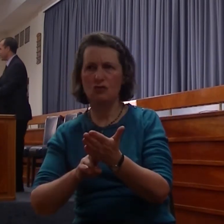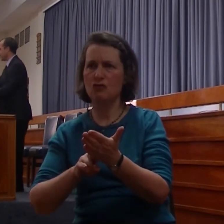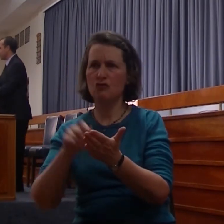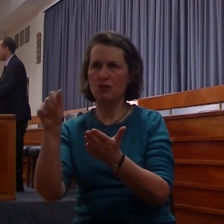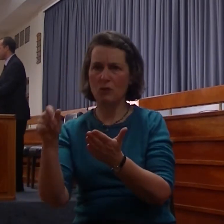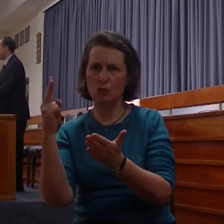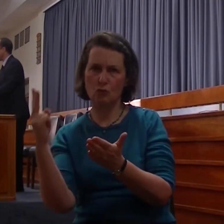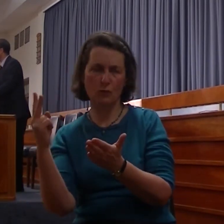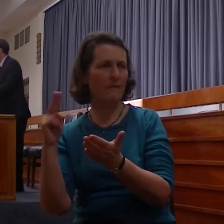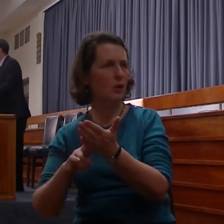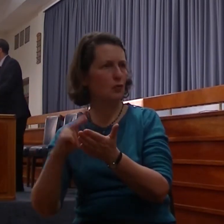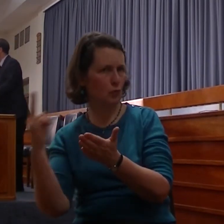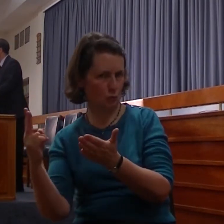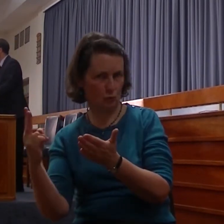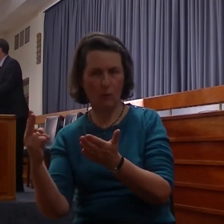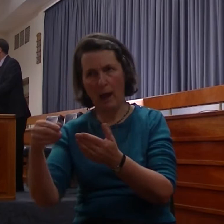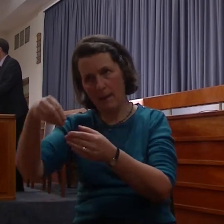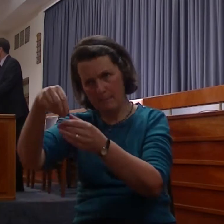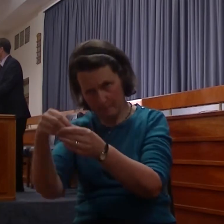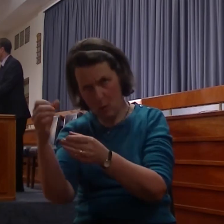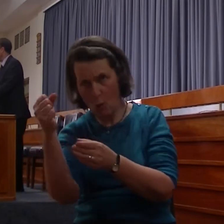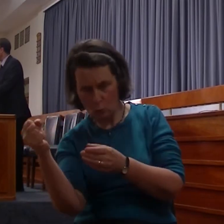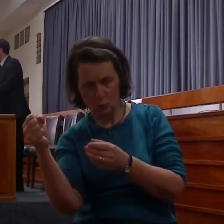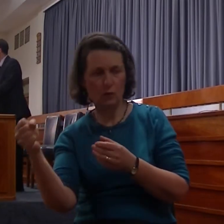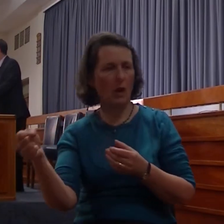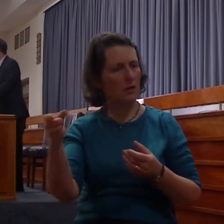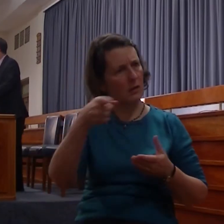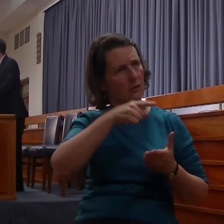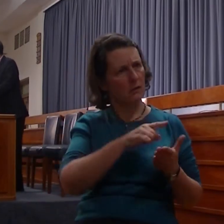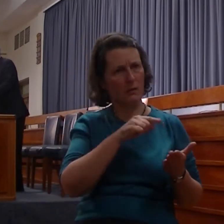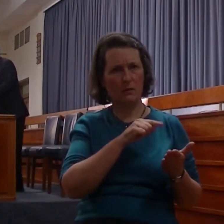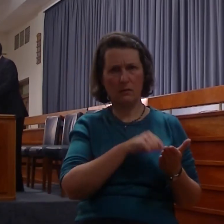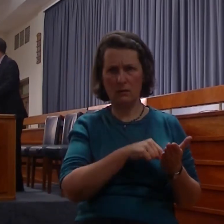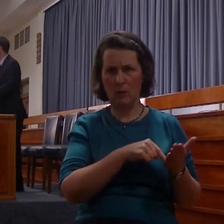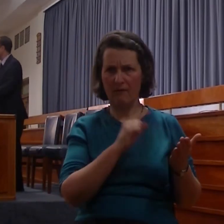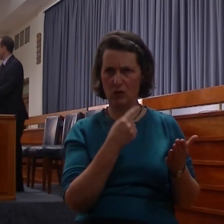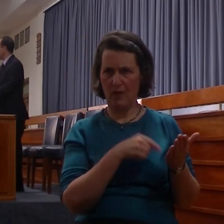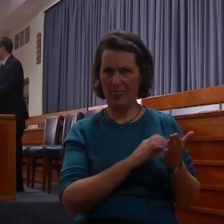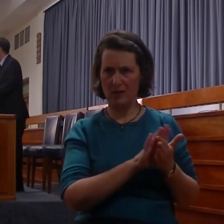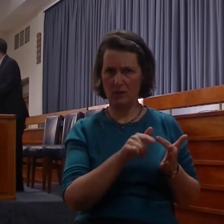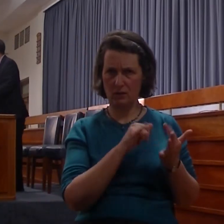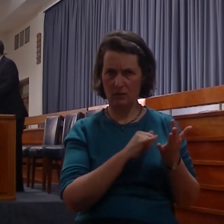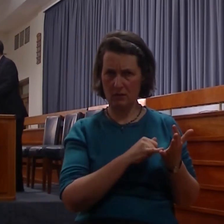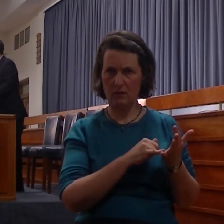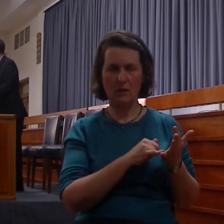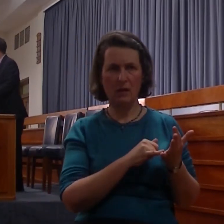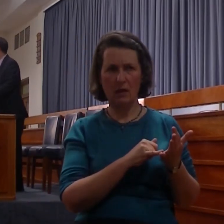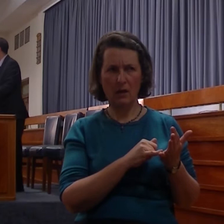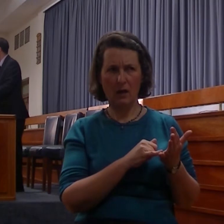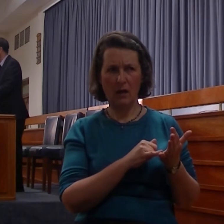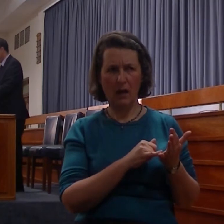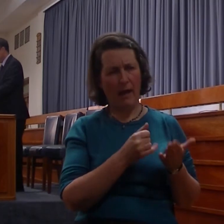compare. If you keep your hand in Revelation 2, verse 2, there is something we want to do just to get the